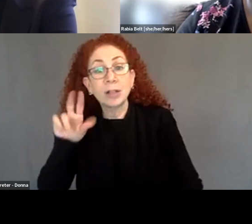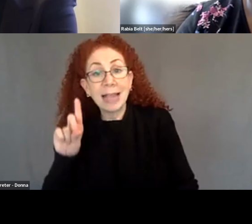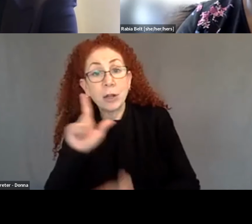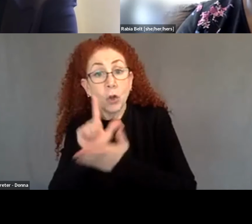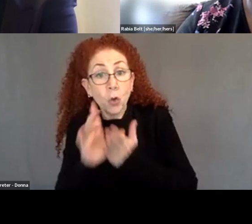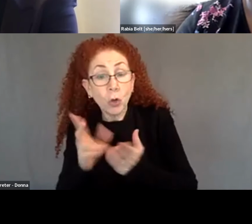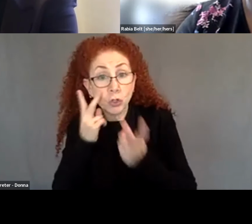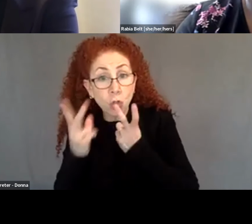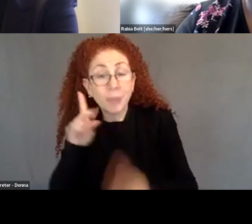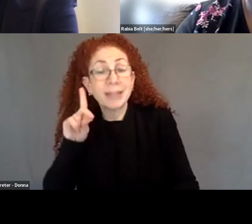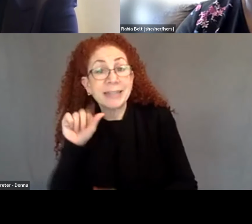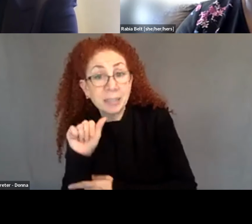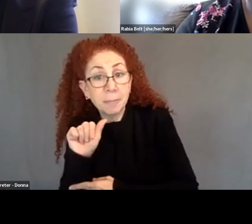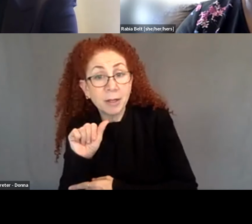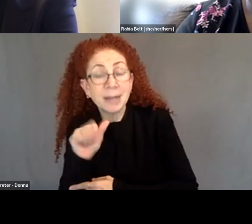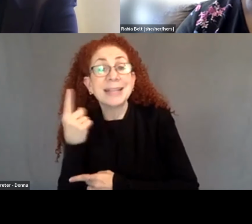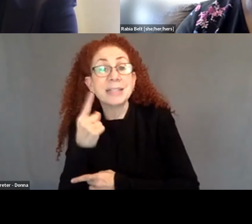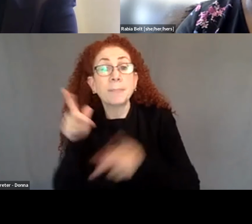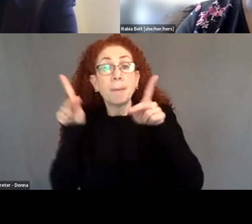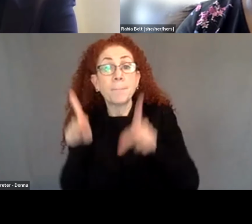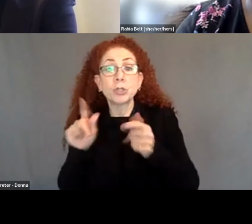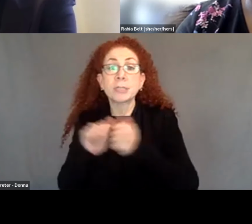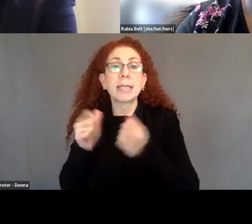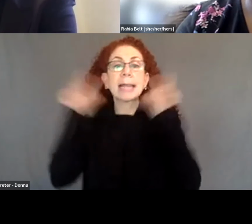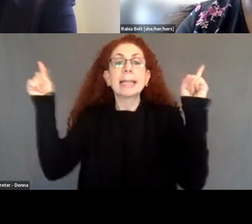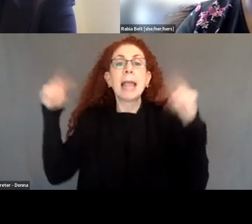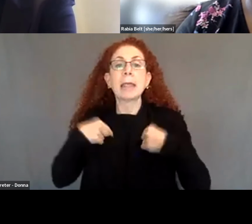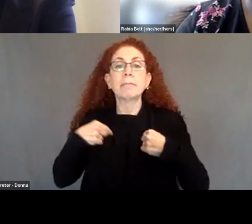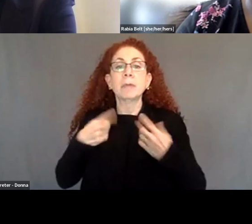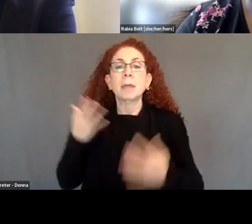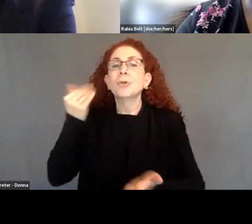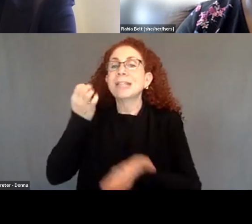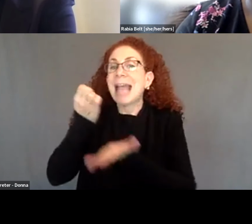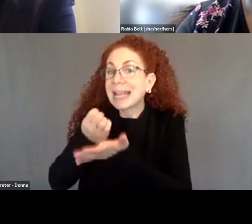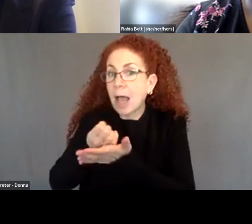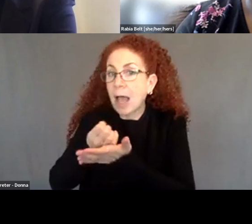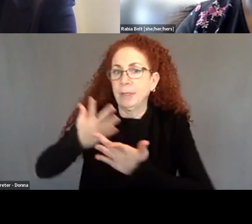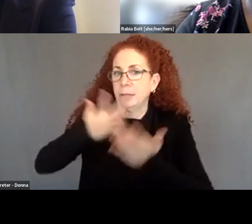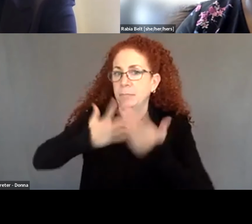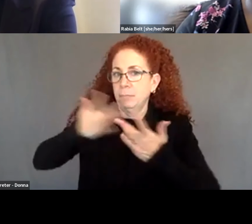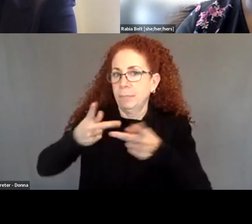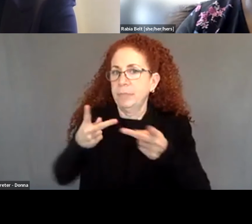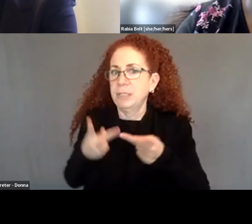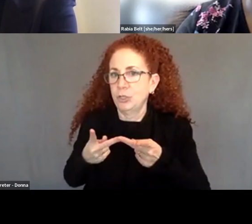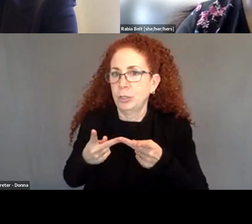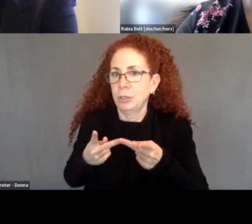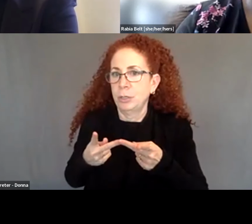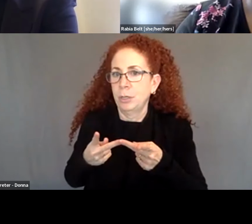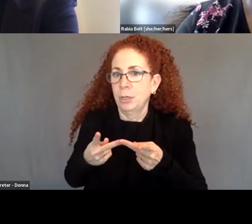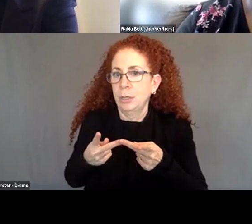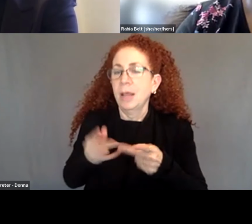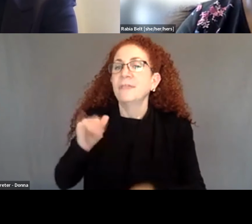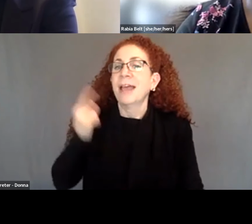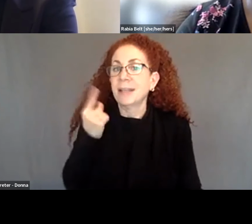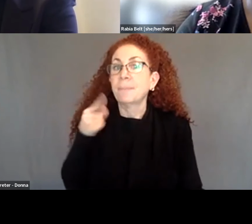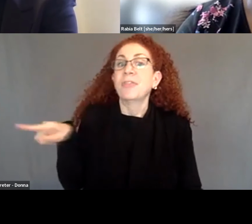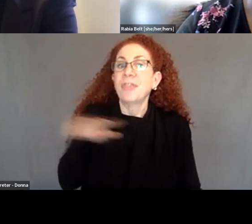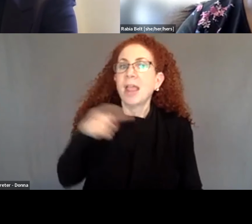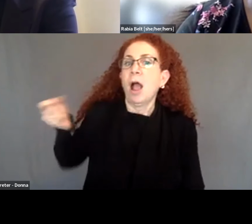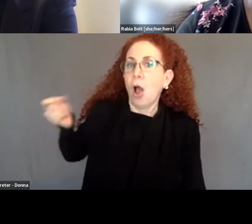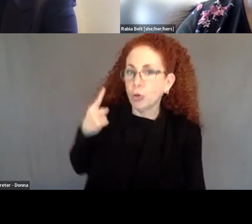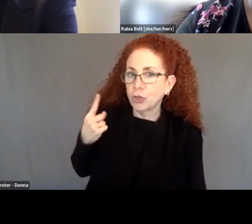disability is something that a person might claim because they're in an economically precarious position. And so it would be something that they understand